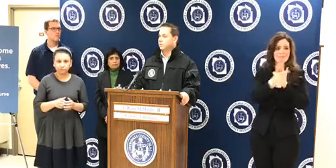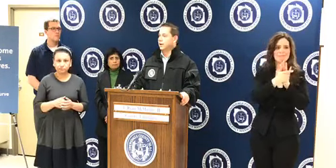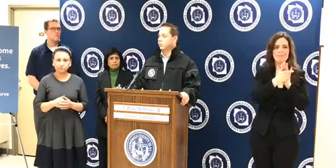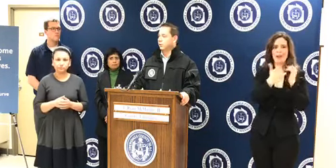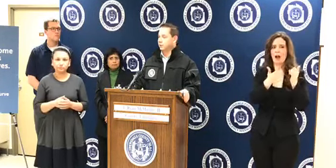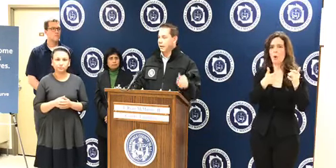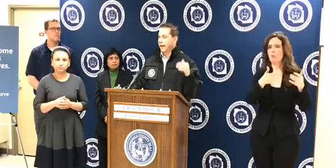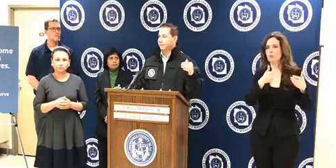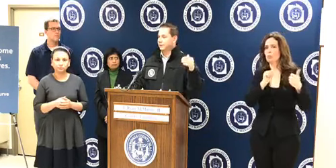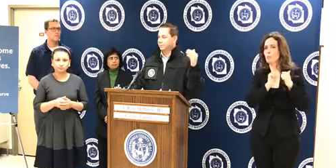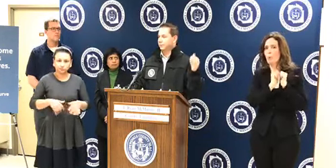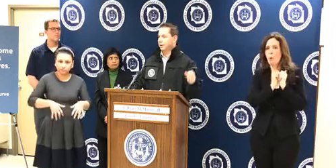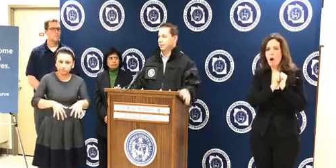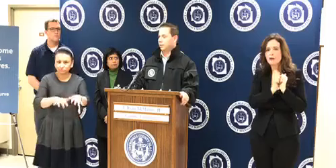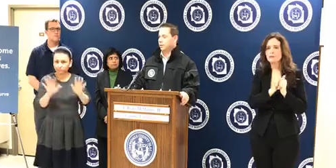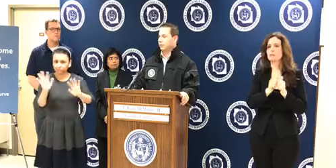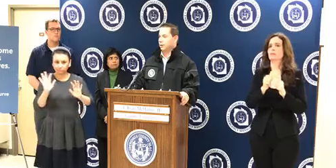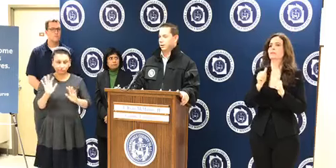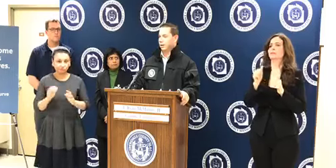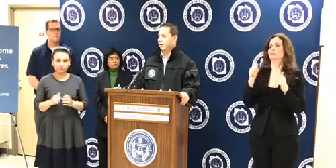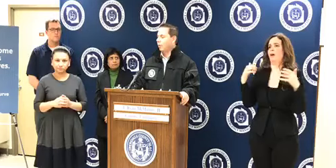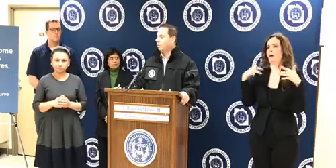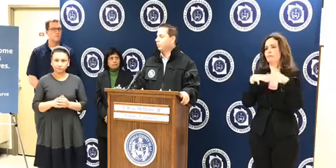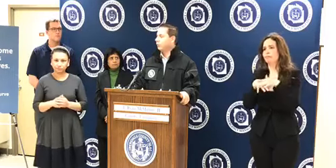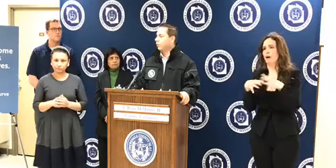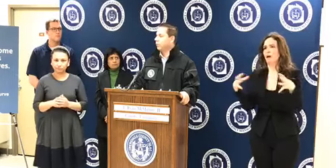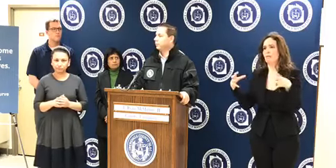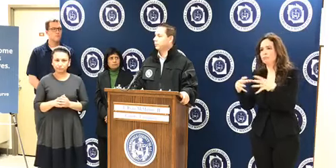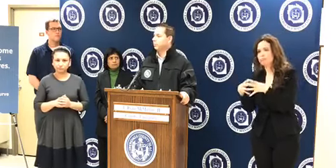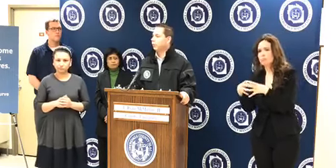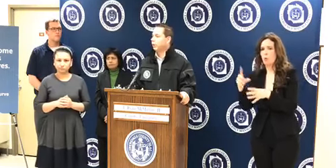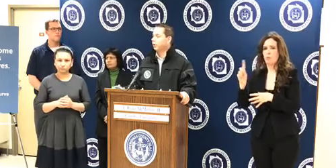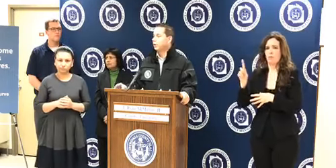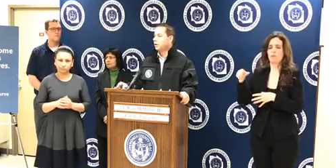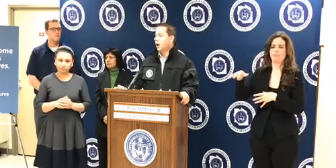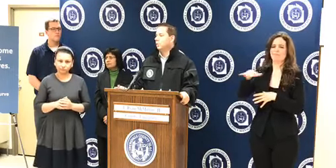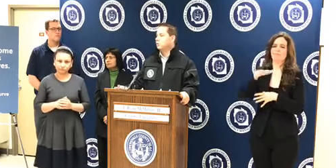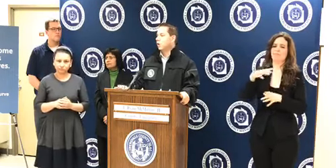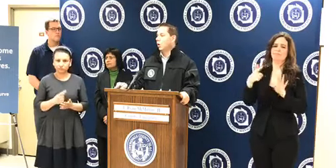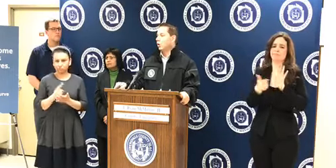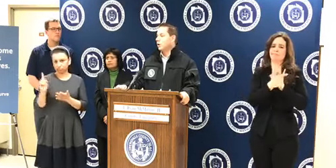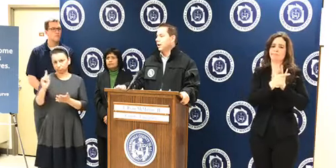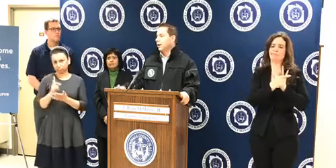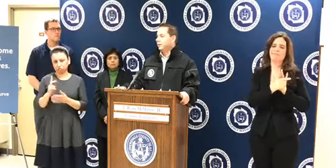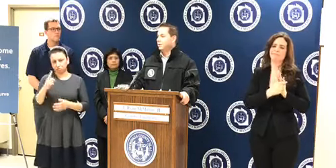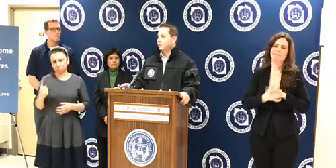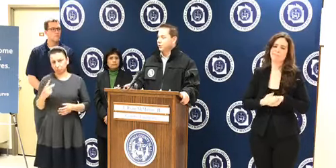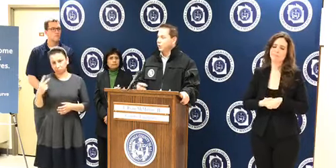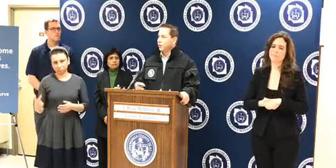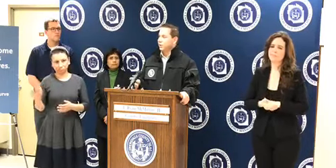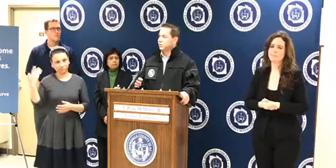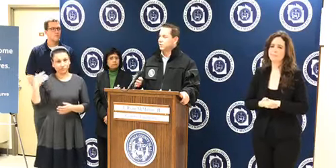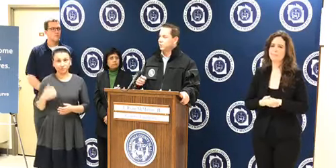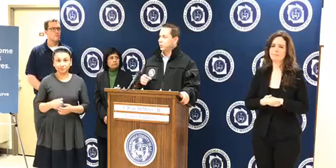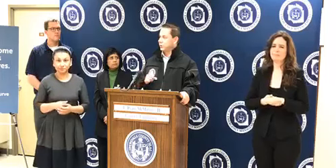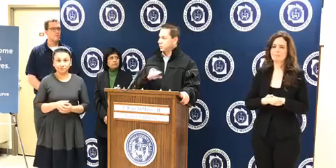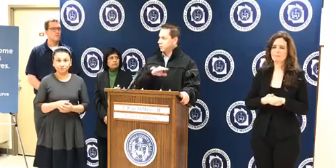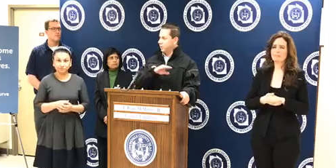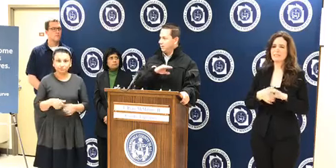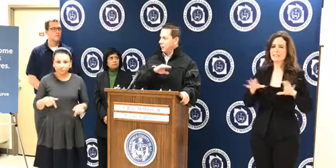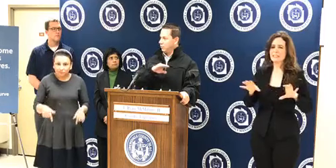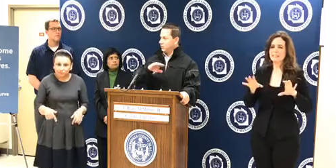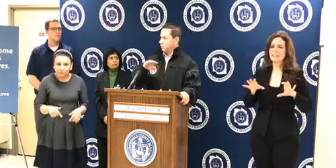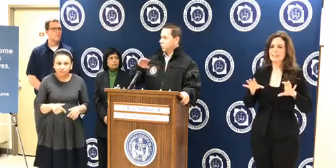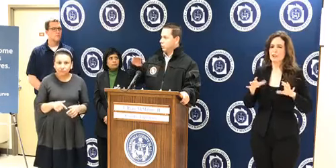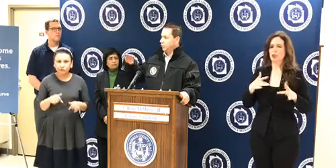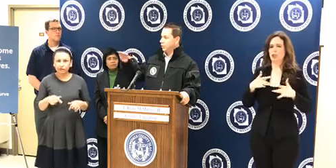the state really acted. I don't know how long before, but we did it before. We're doing all this because we were concerned